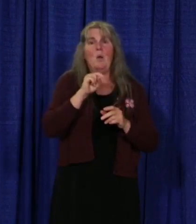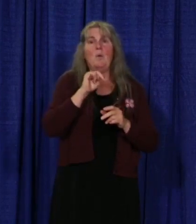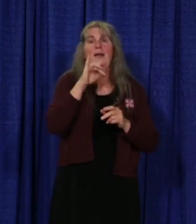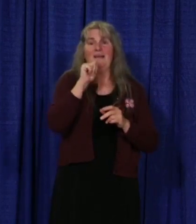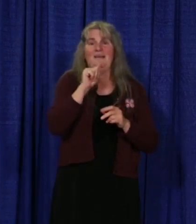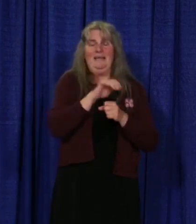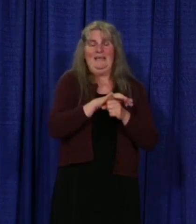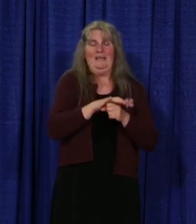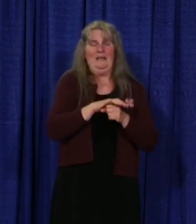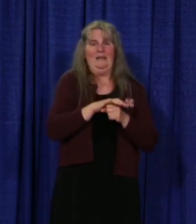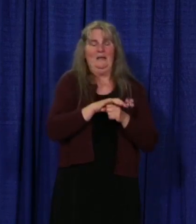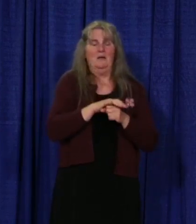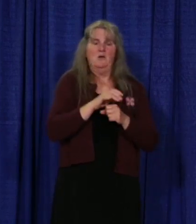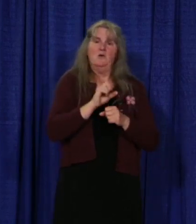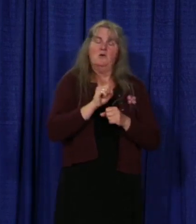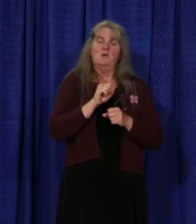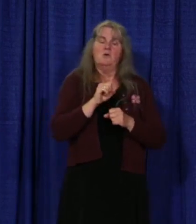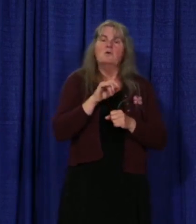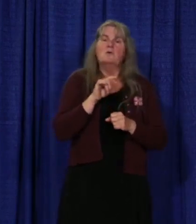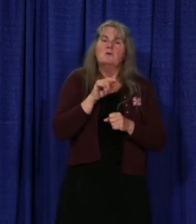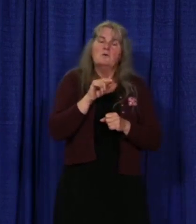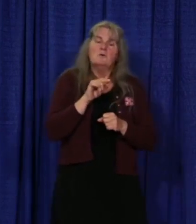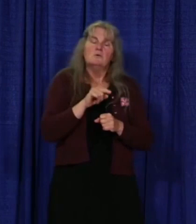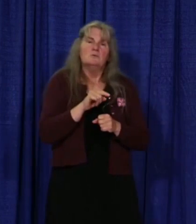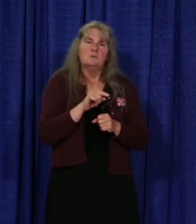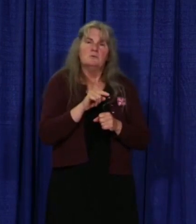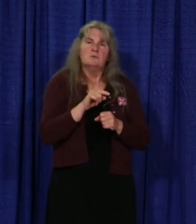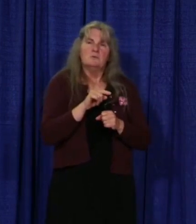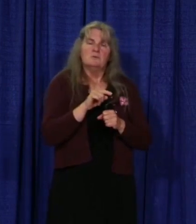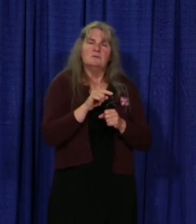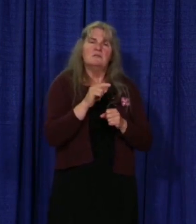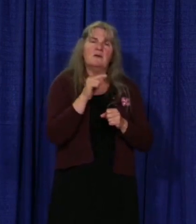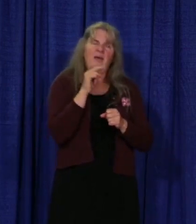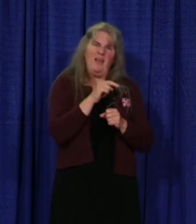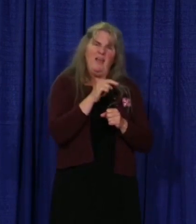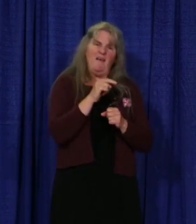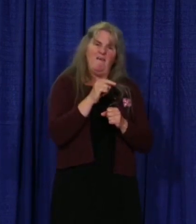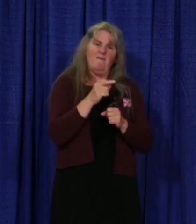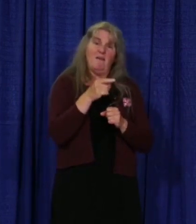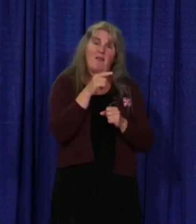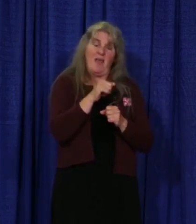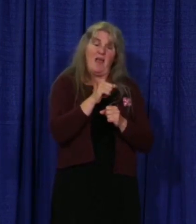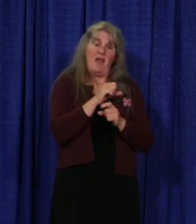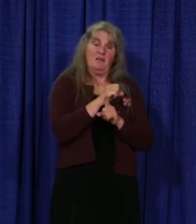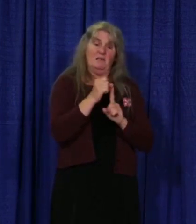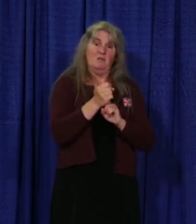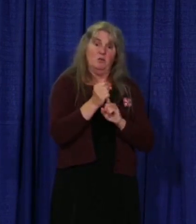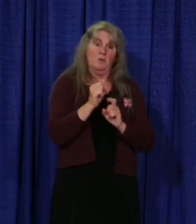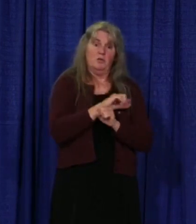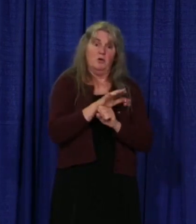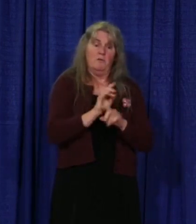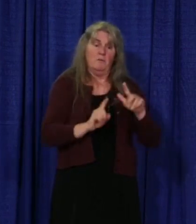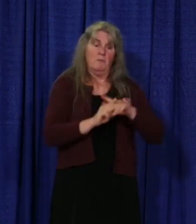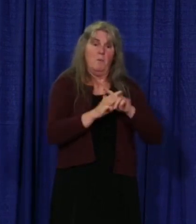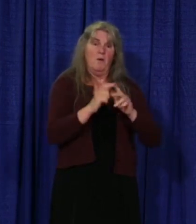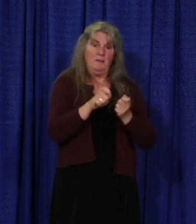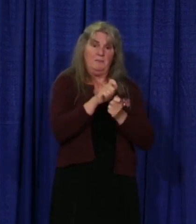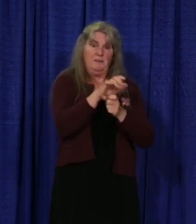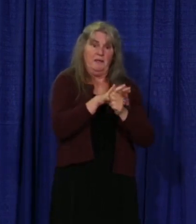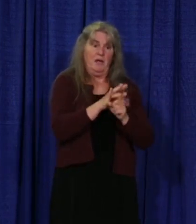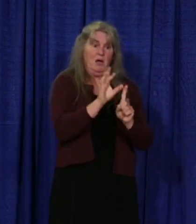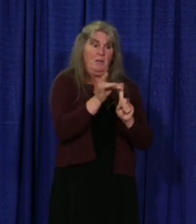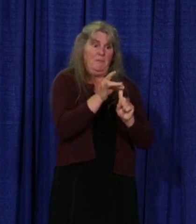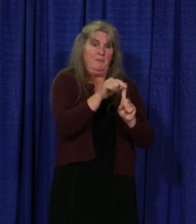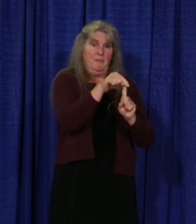be, as long as this stays a localized event, I would be much more inclined to